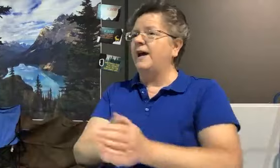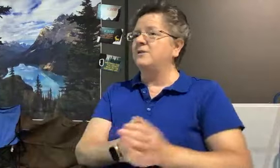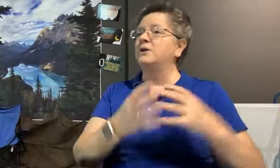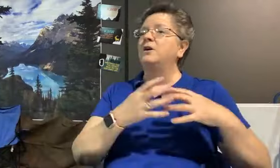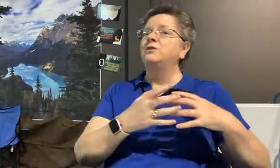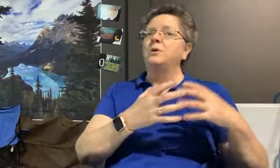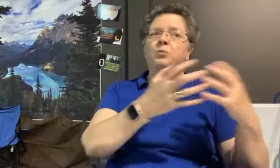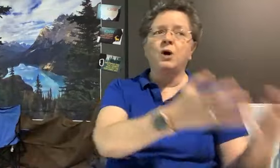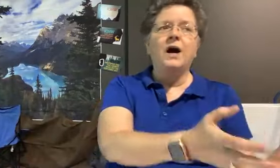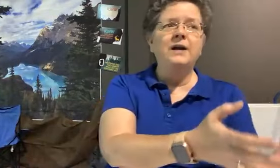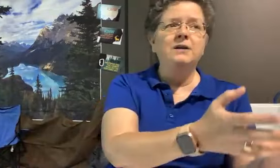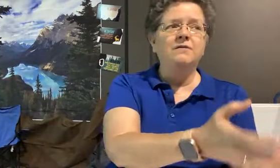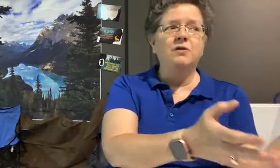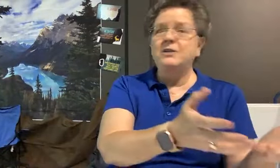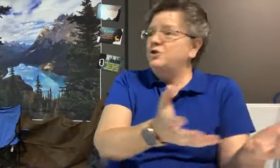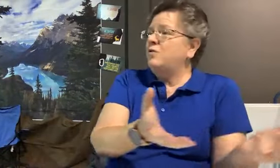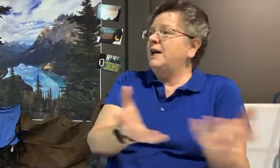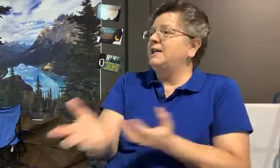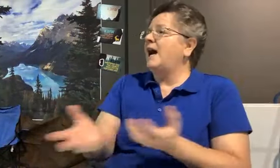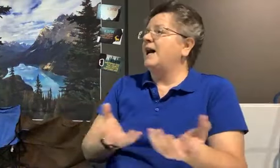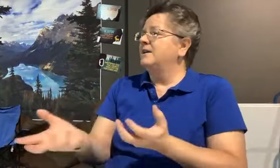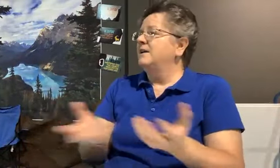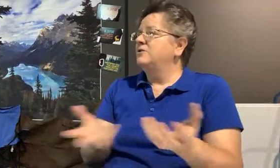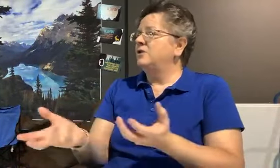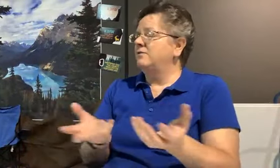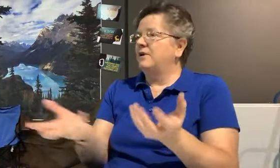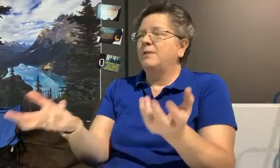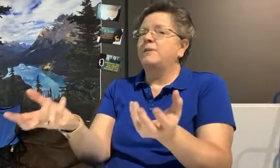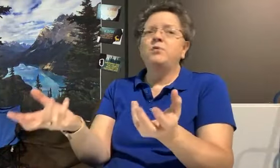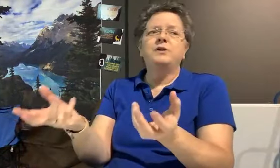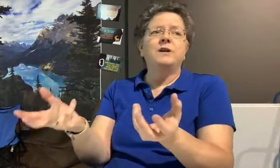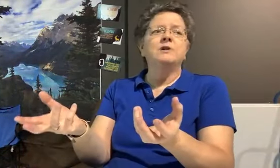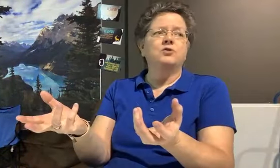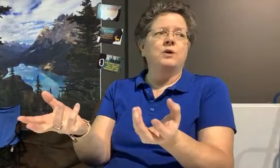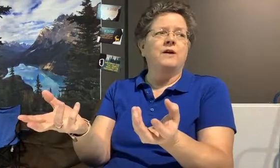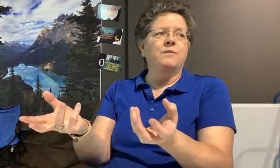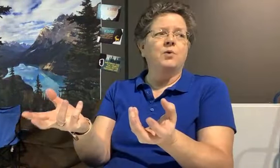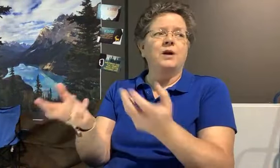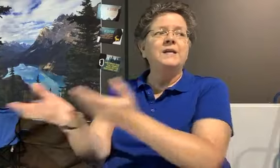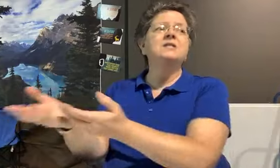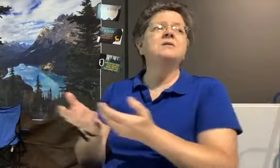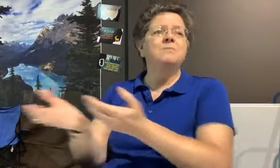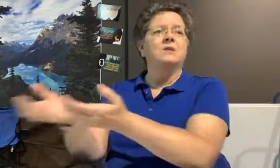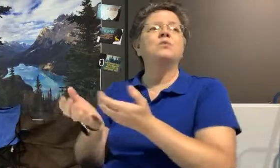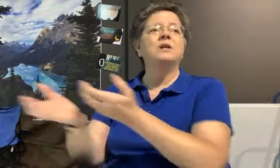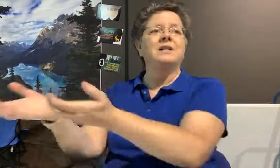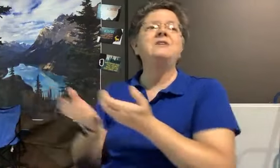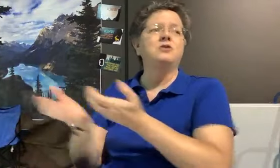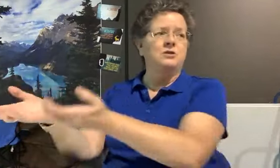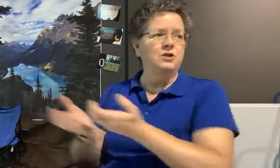as the bride of Christ, you cannot come up with imagery of a more intimate